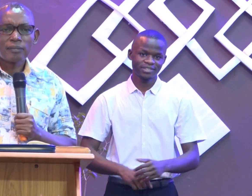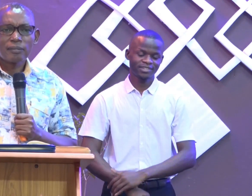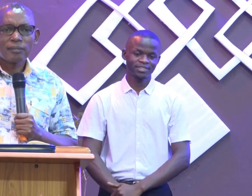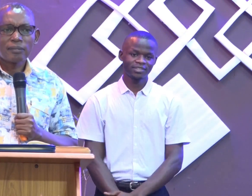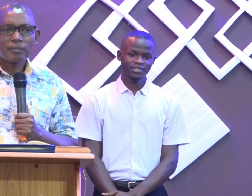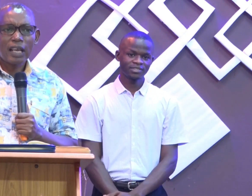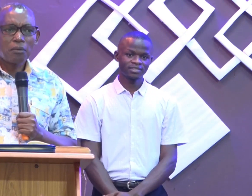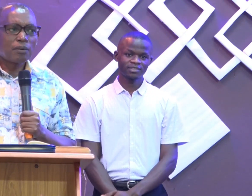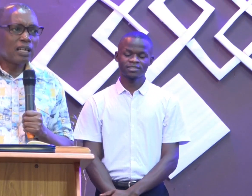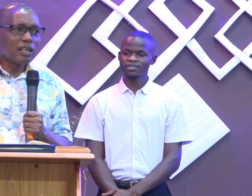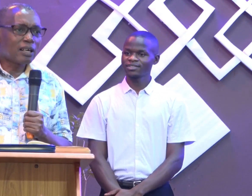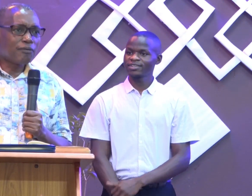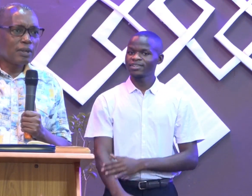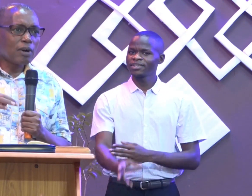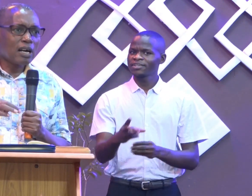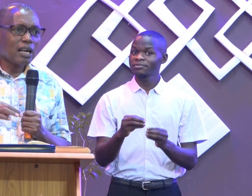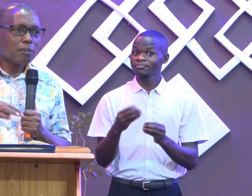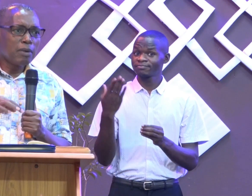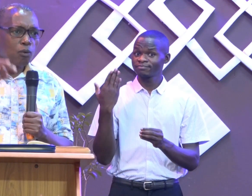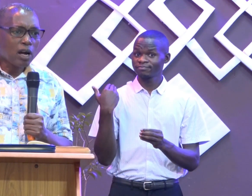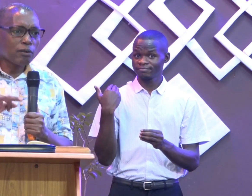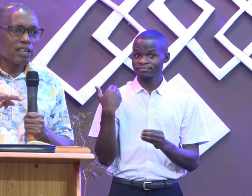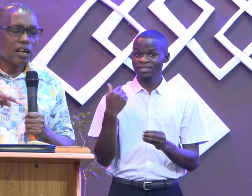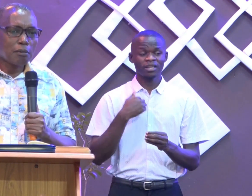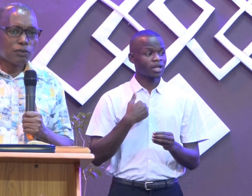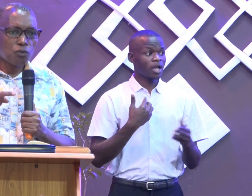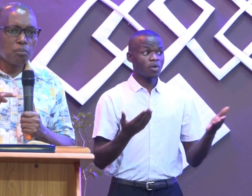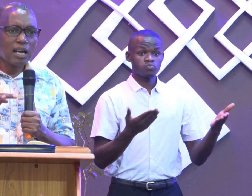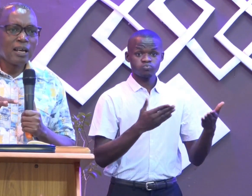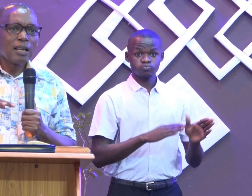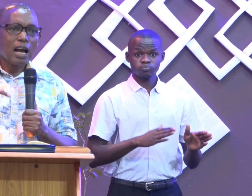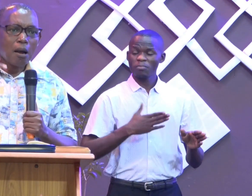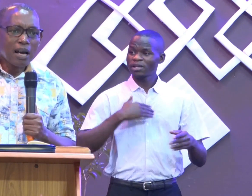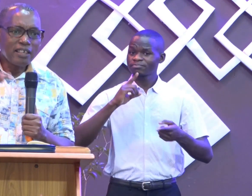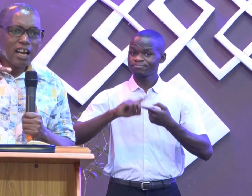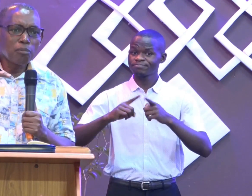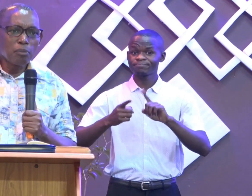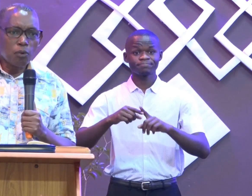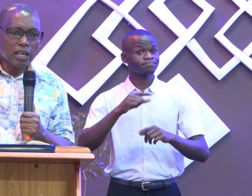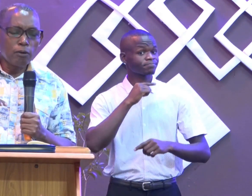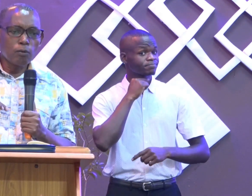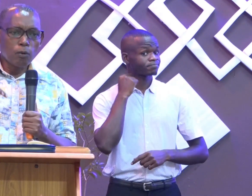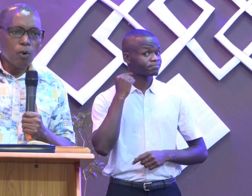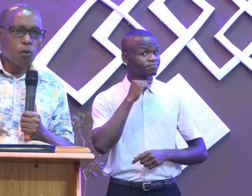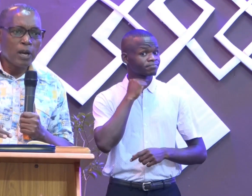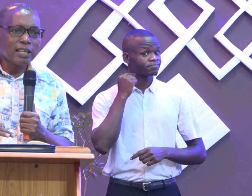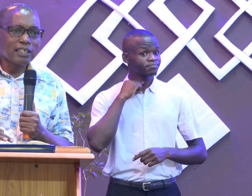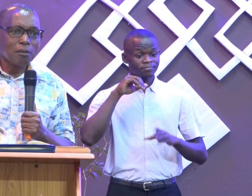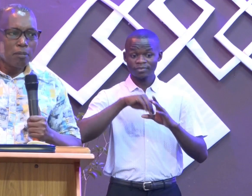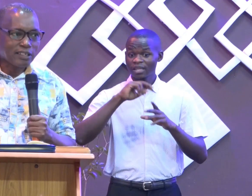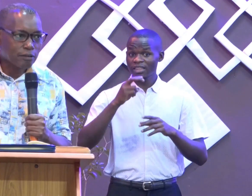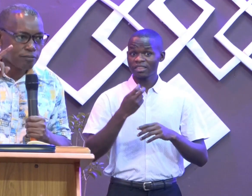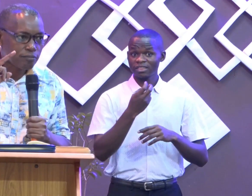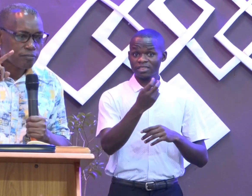on the physical world. Abooluganda nakafiirwa mikwano gyange abasumba abanyambye mu lugendo luno